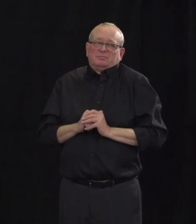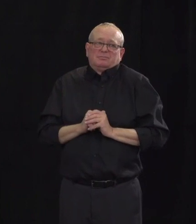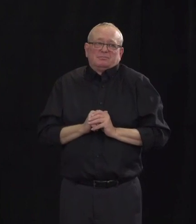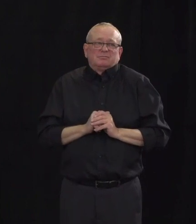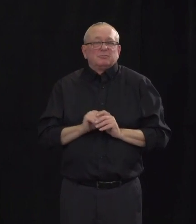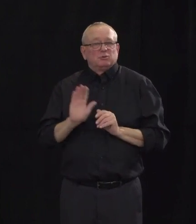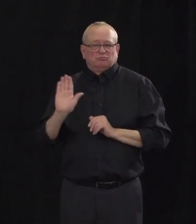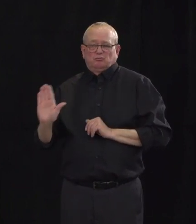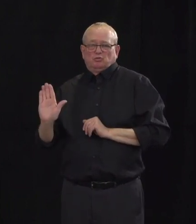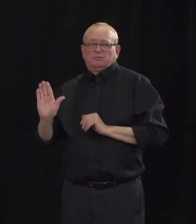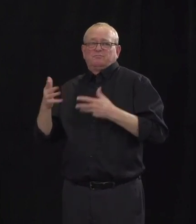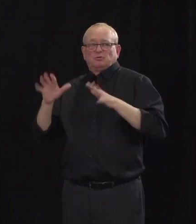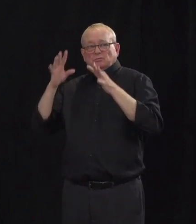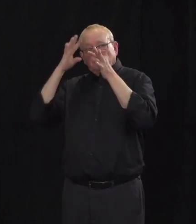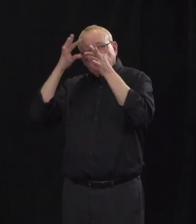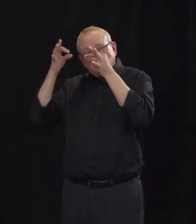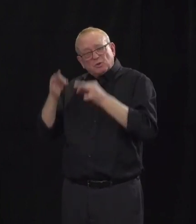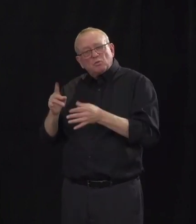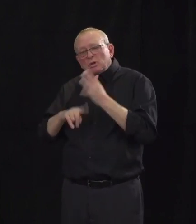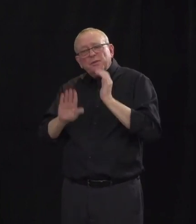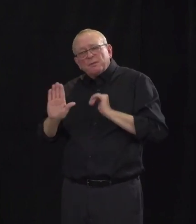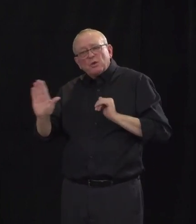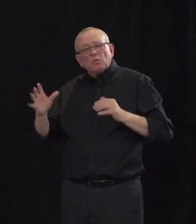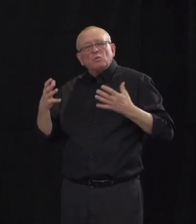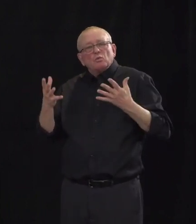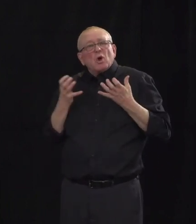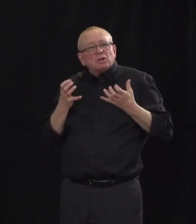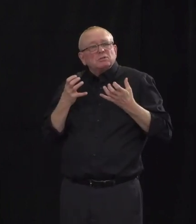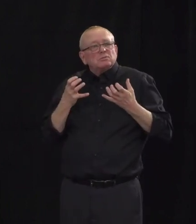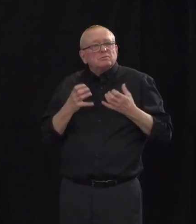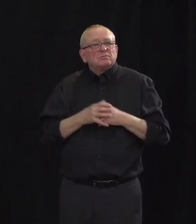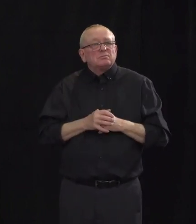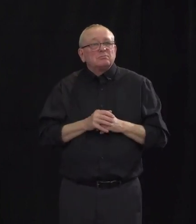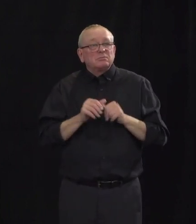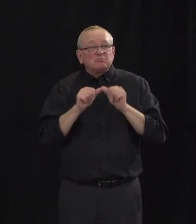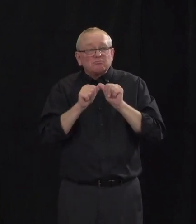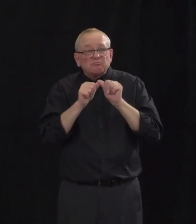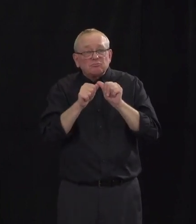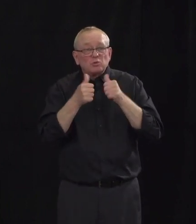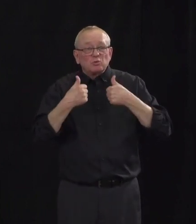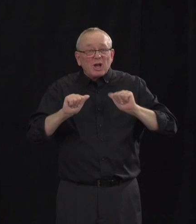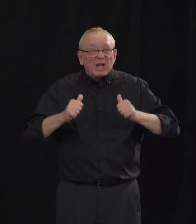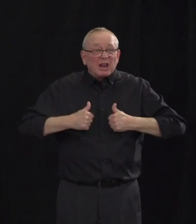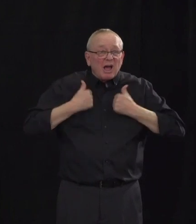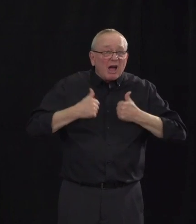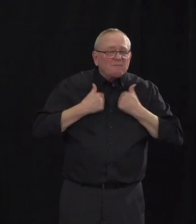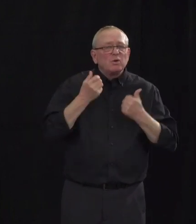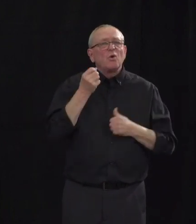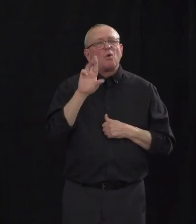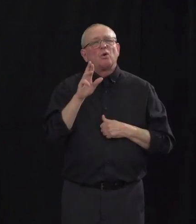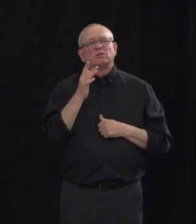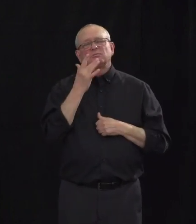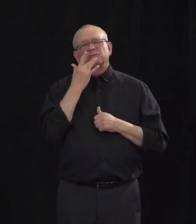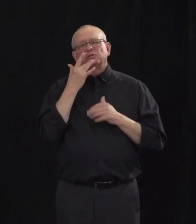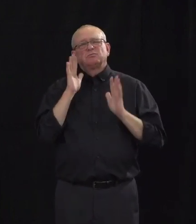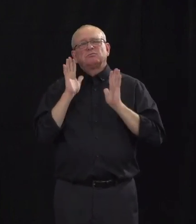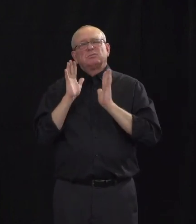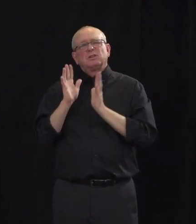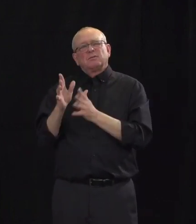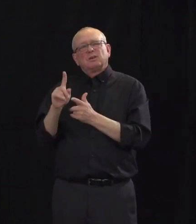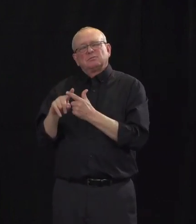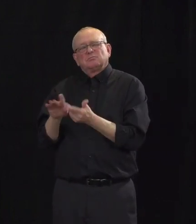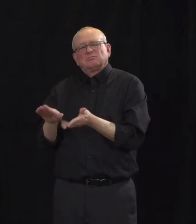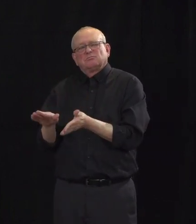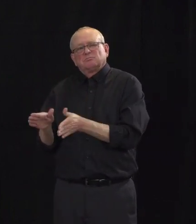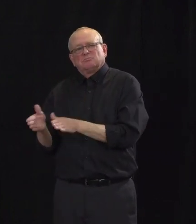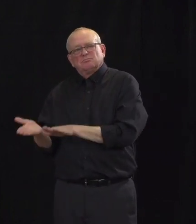be that aggressive would be ones that they would wish to be taken, and it's the after discussion with the team that that's appropriate, then they